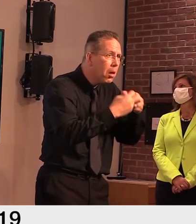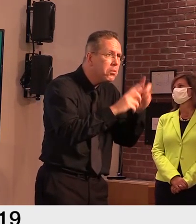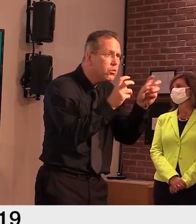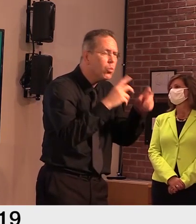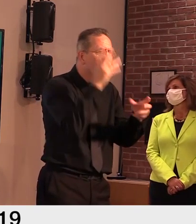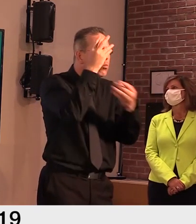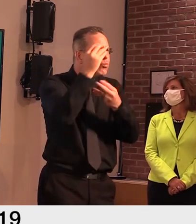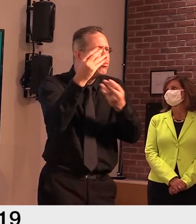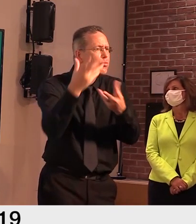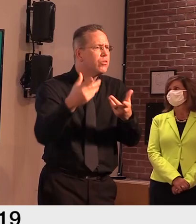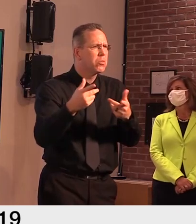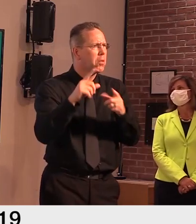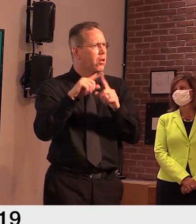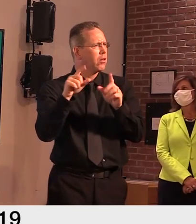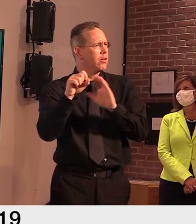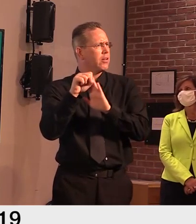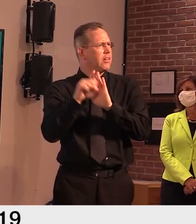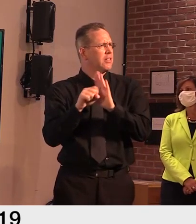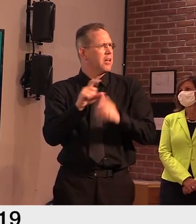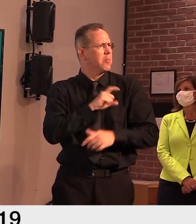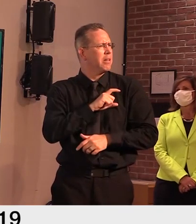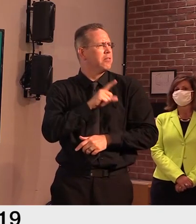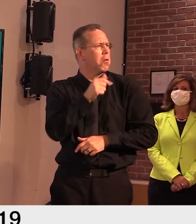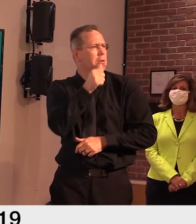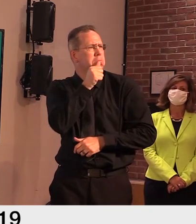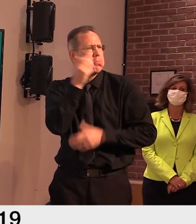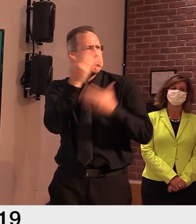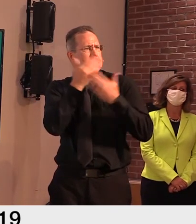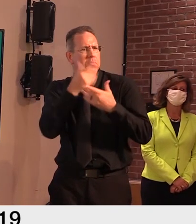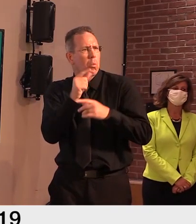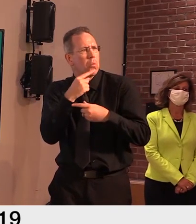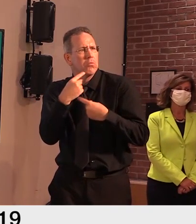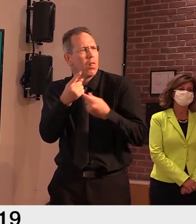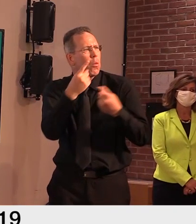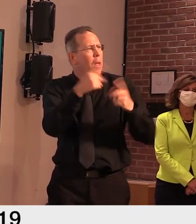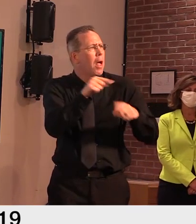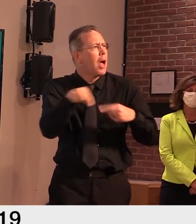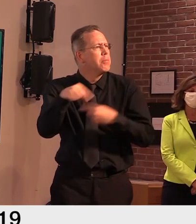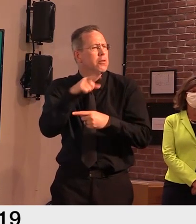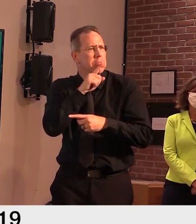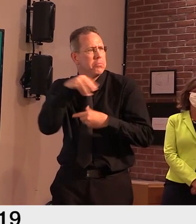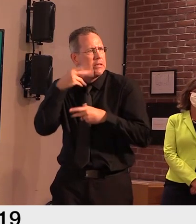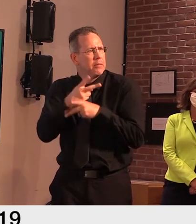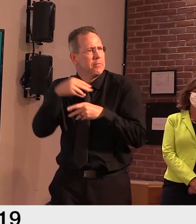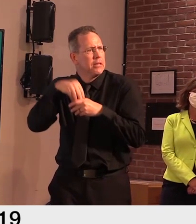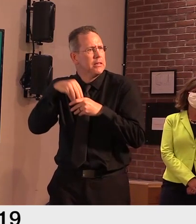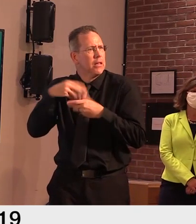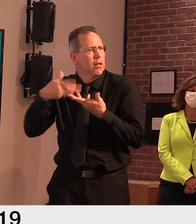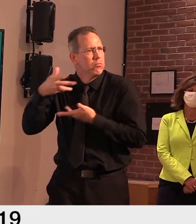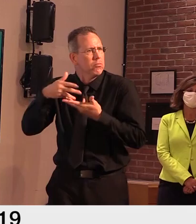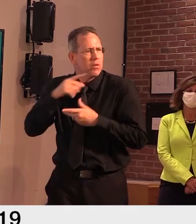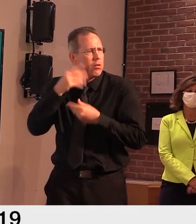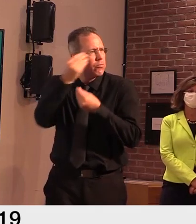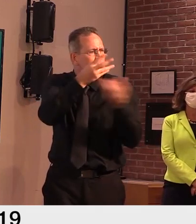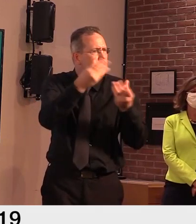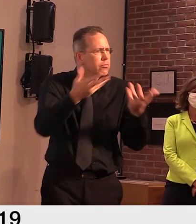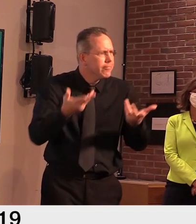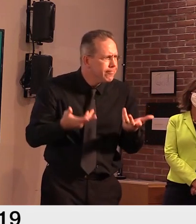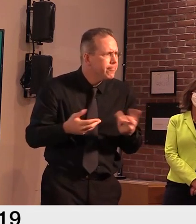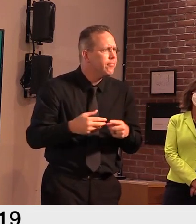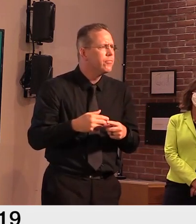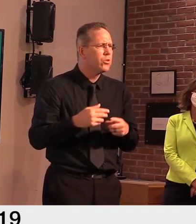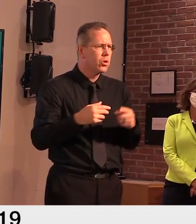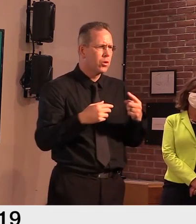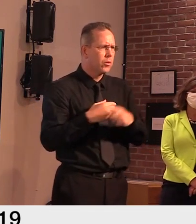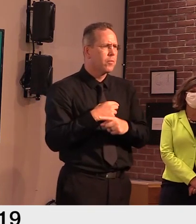occasions. We have some additional this afternoon, and we believe there are more areas of intersection and